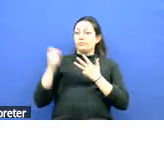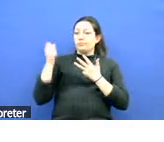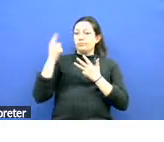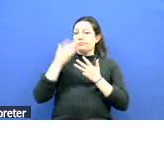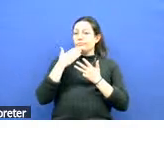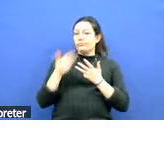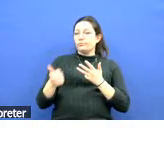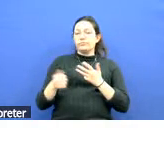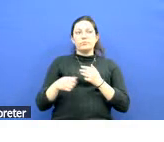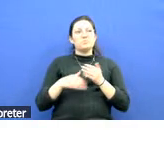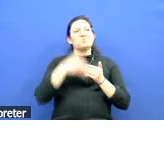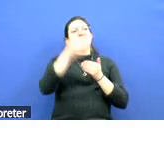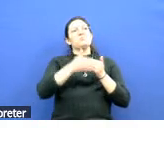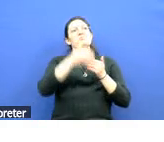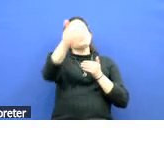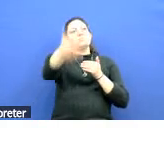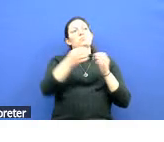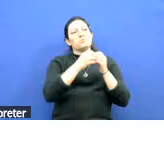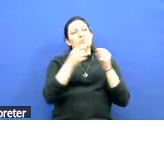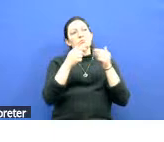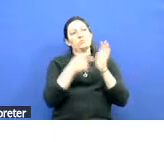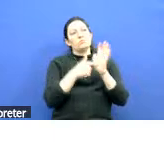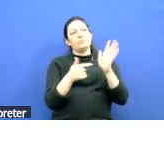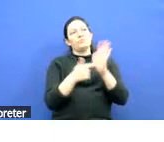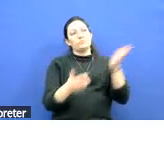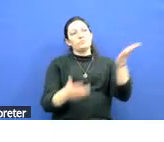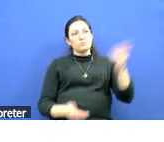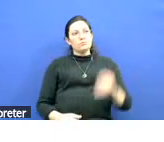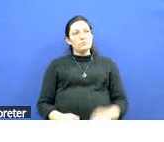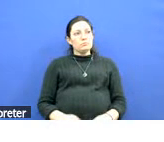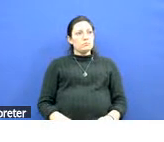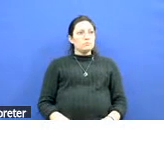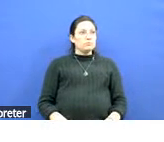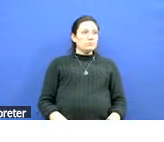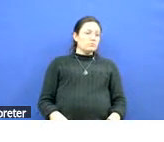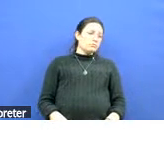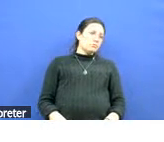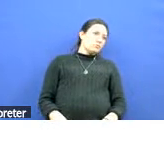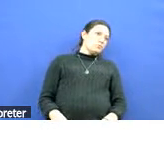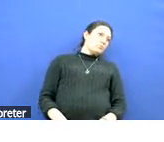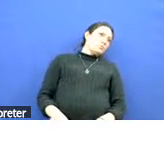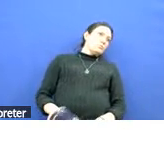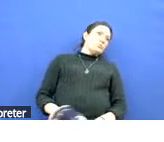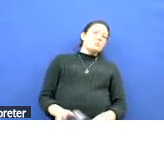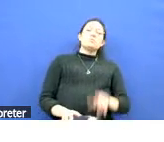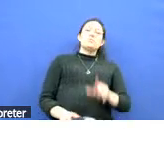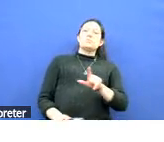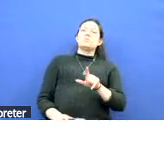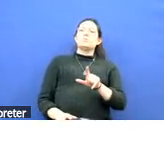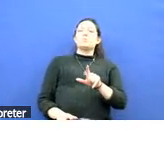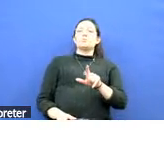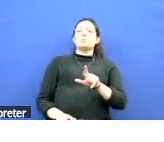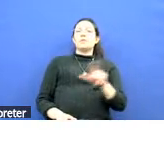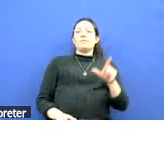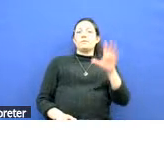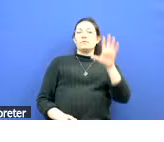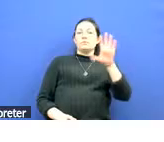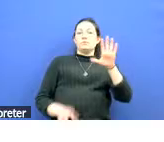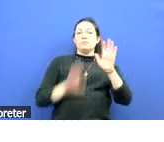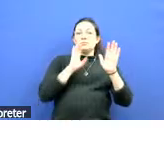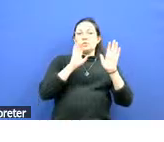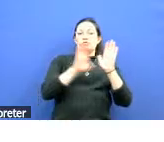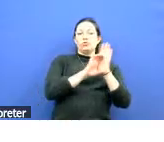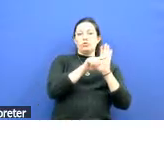slide to give it a couple of more examples. We're going to go through each of these. So the photo on the left gives an example where we actually